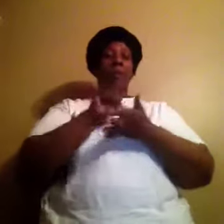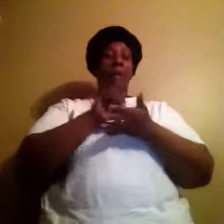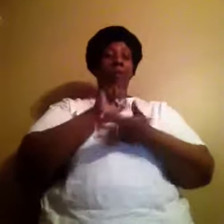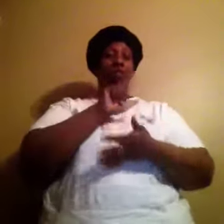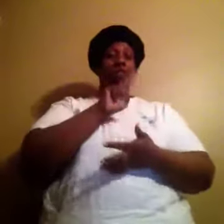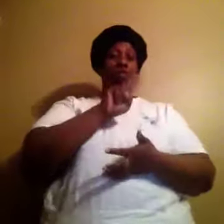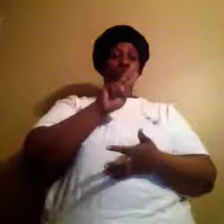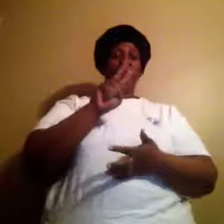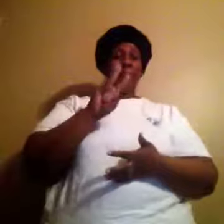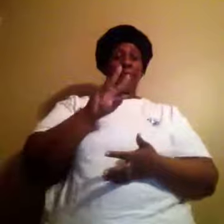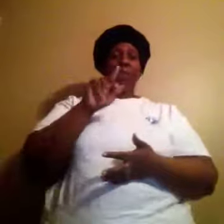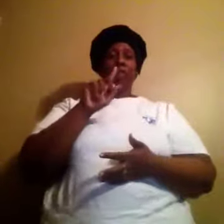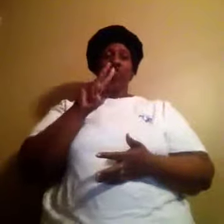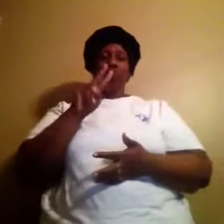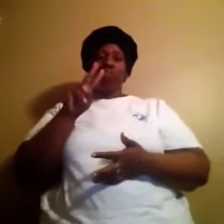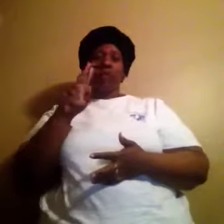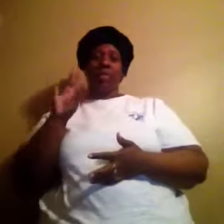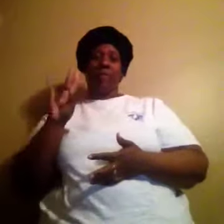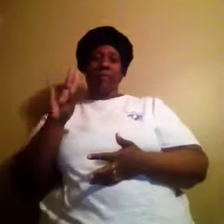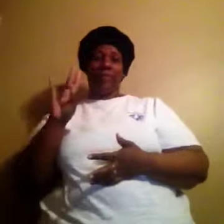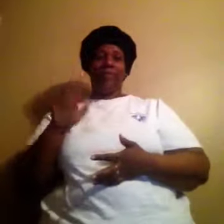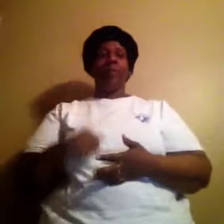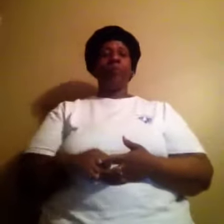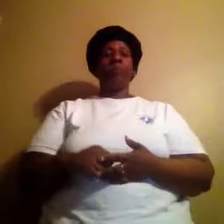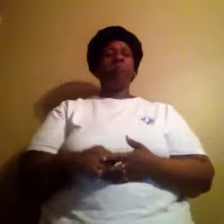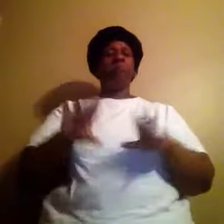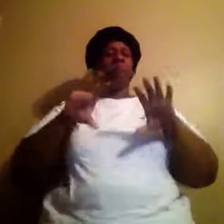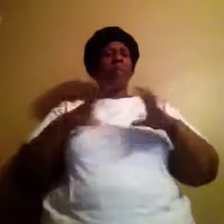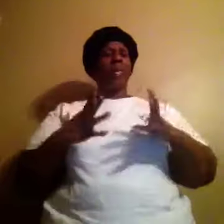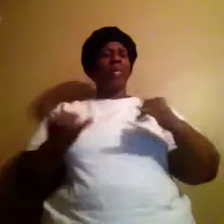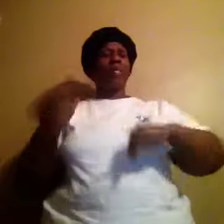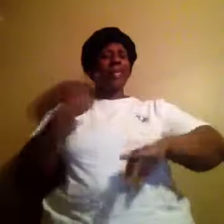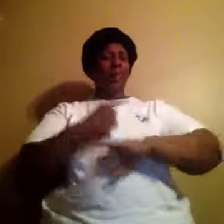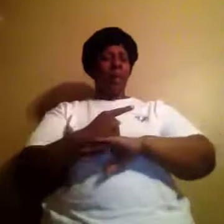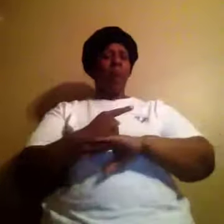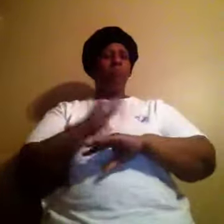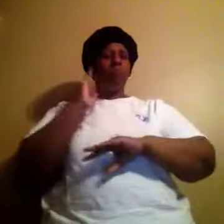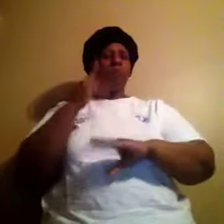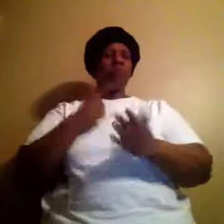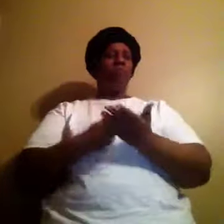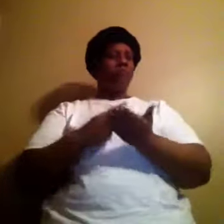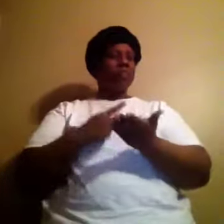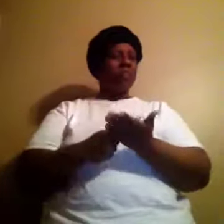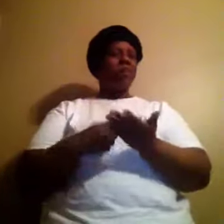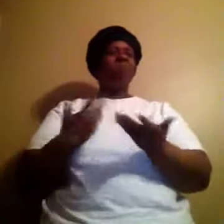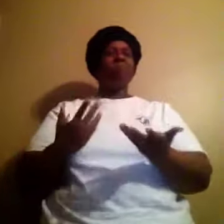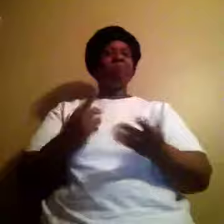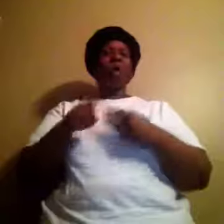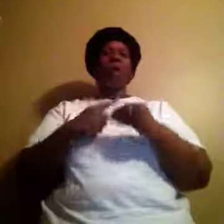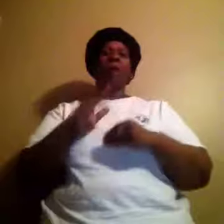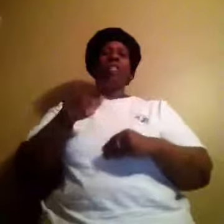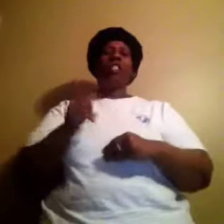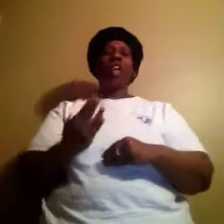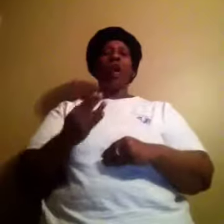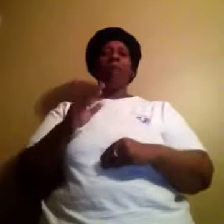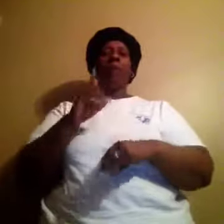So class, today we're going to begin talking about job duties.